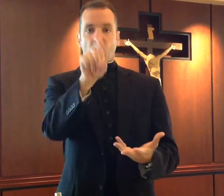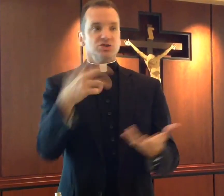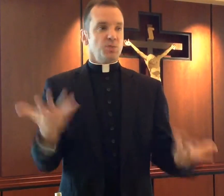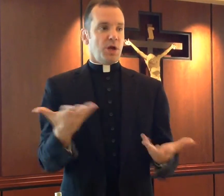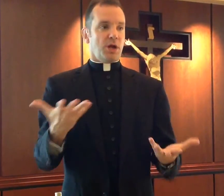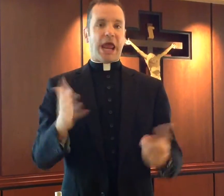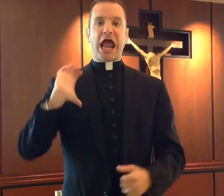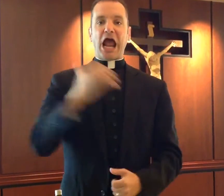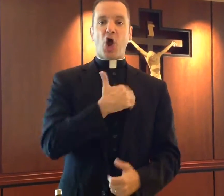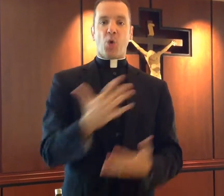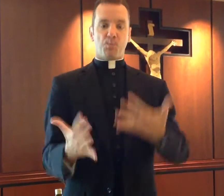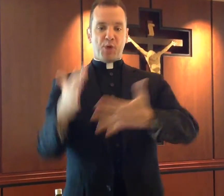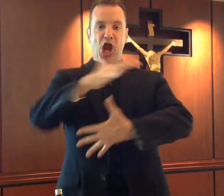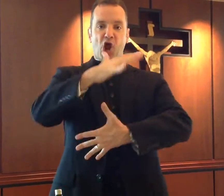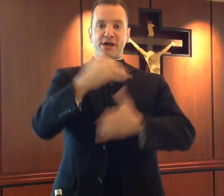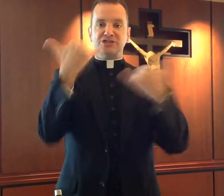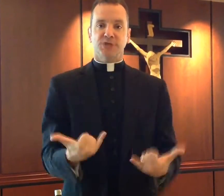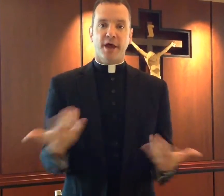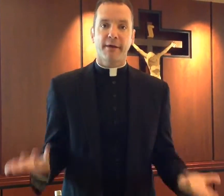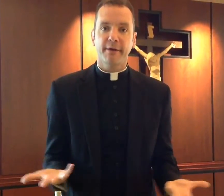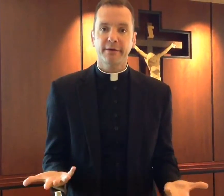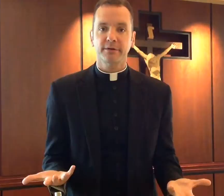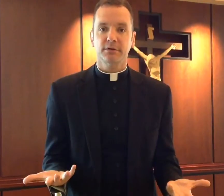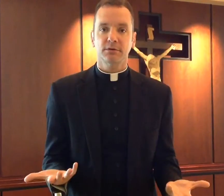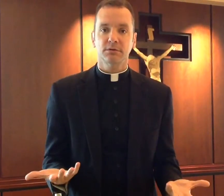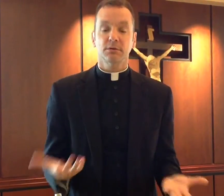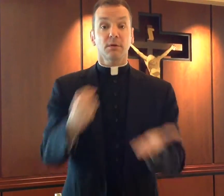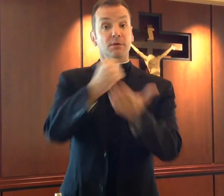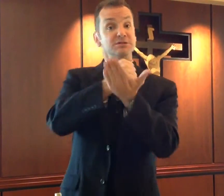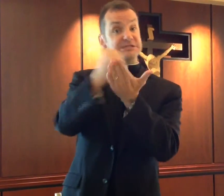presence? The big question is, what are our priorities right now?